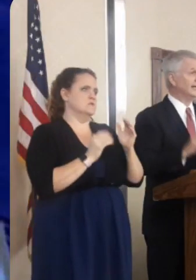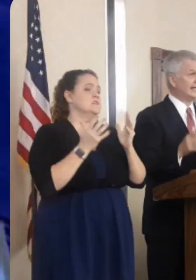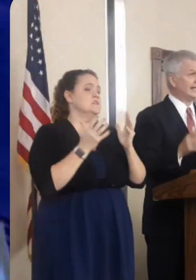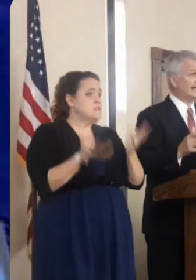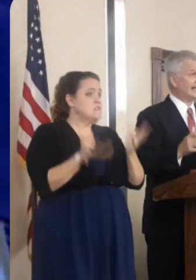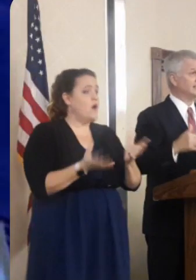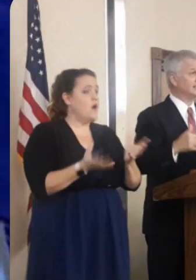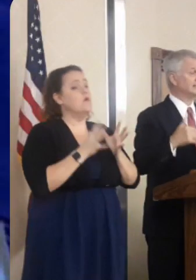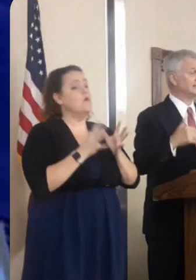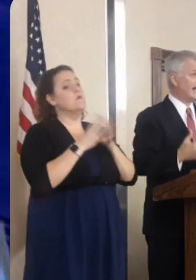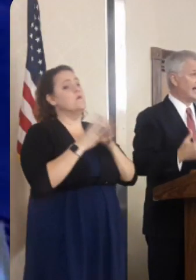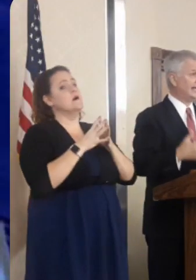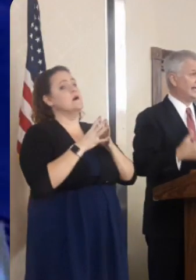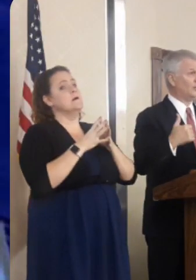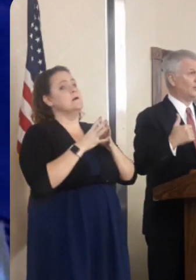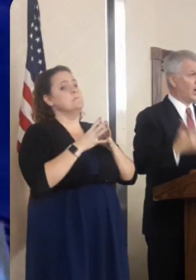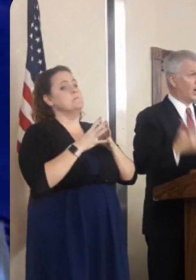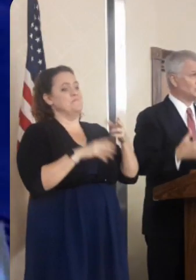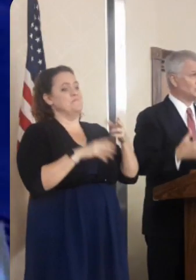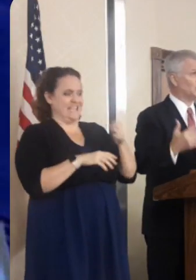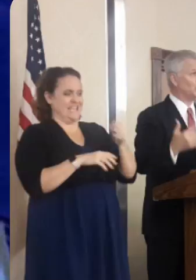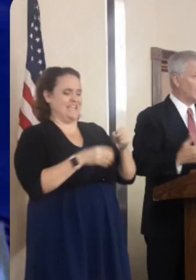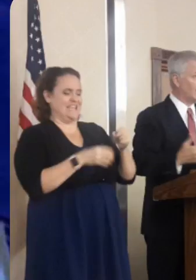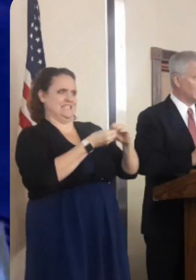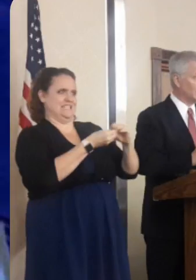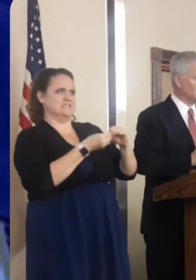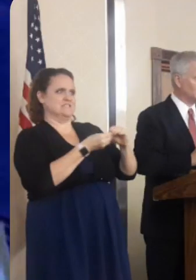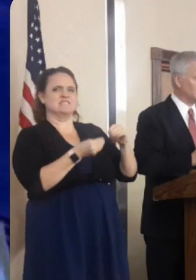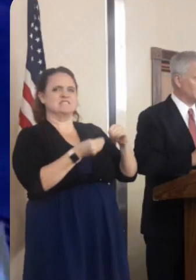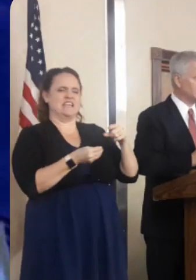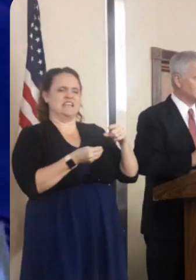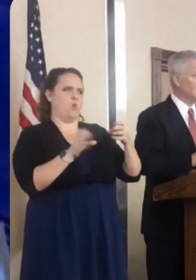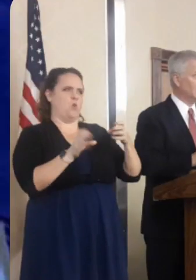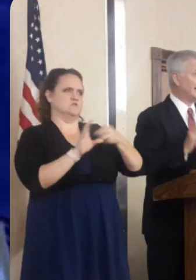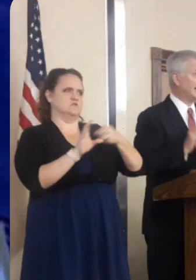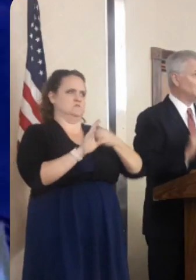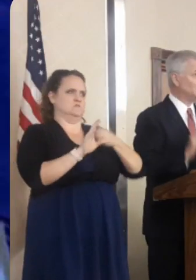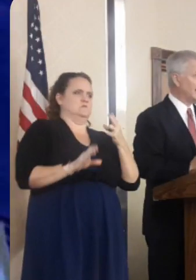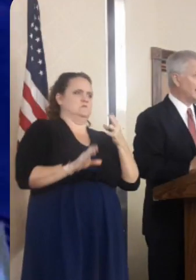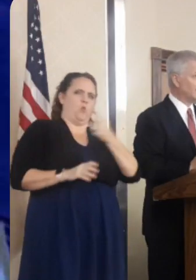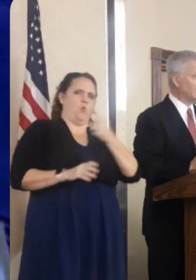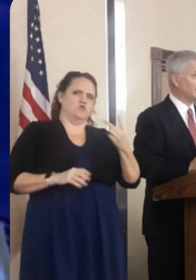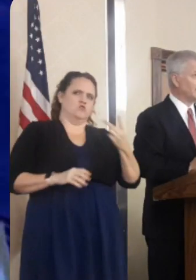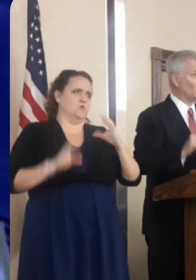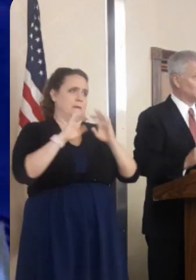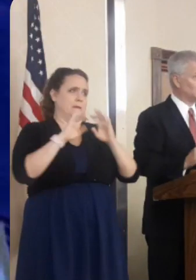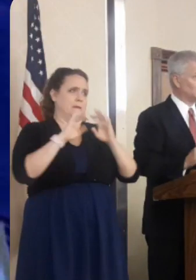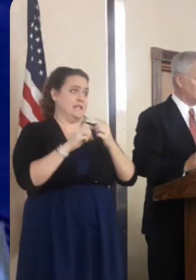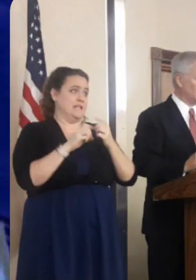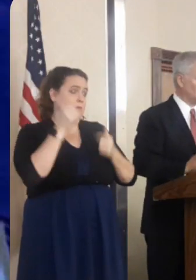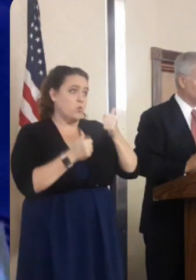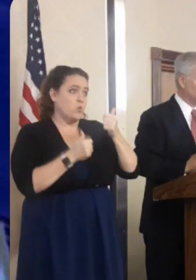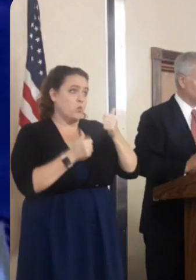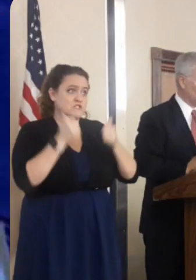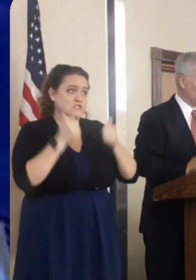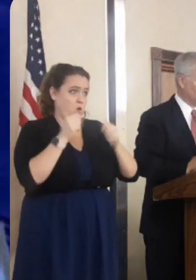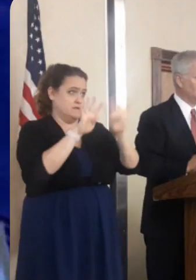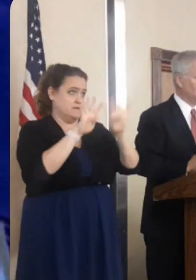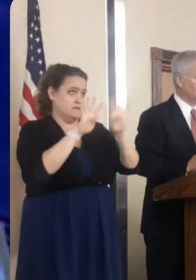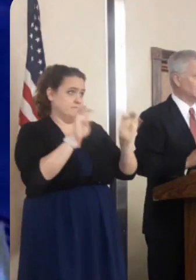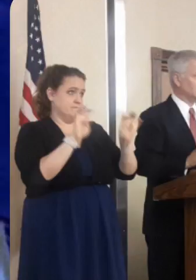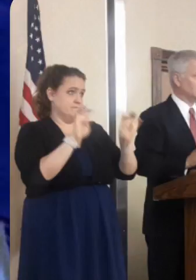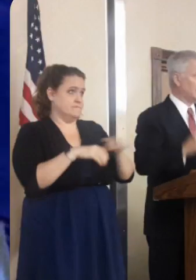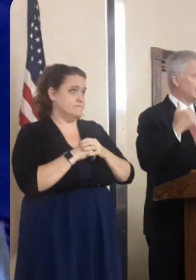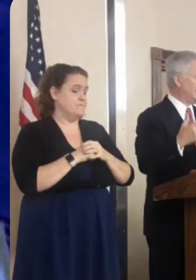he has said he wants to pull off 1 or 2 of the committees, but I do not have from him which 1 or 2 he wants to pull off. So